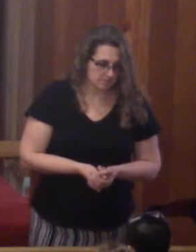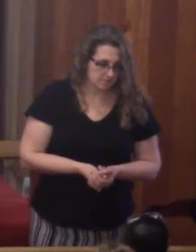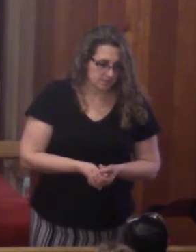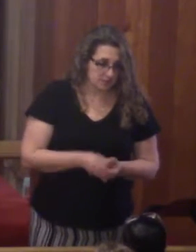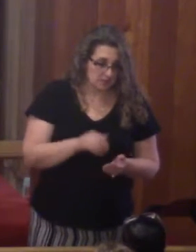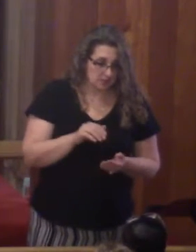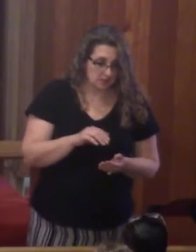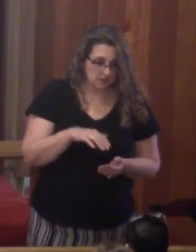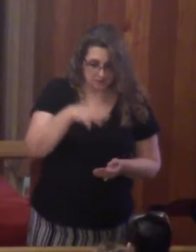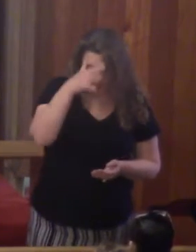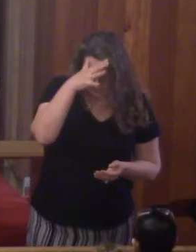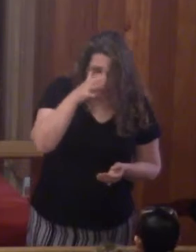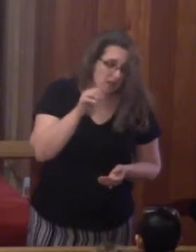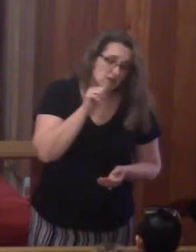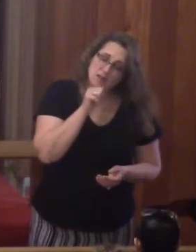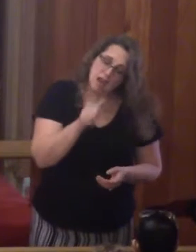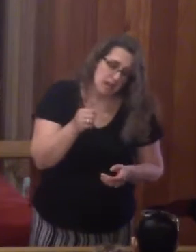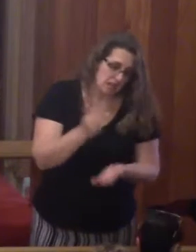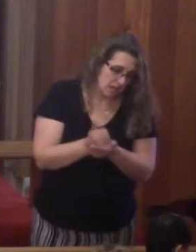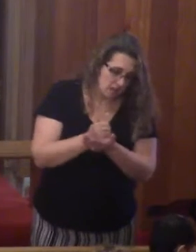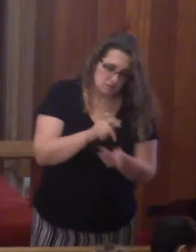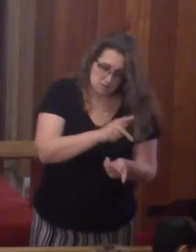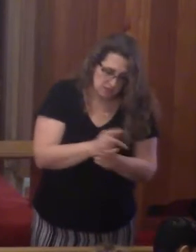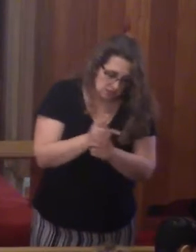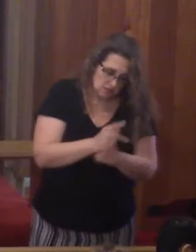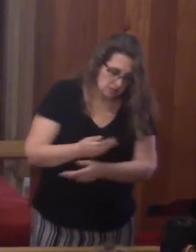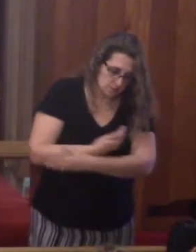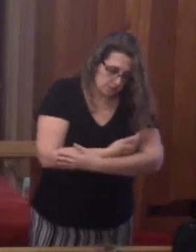the deadbeat dad who doesn't help,